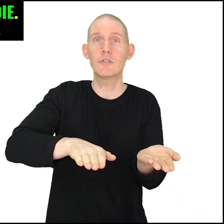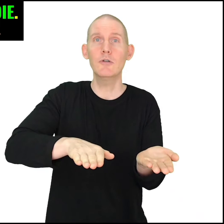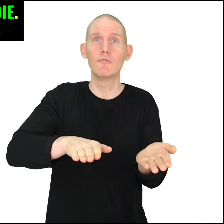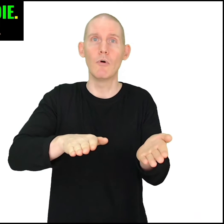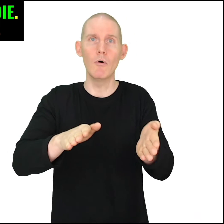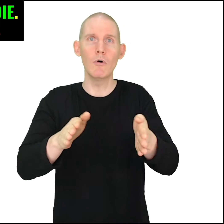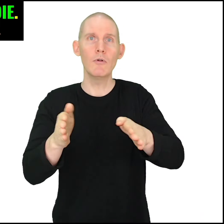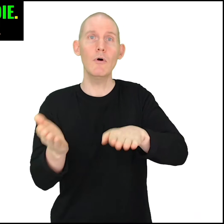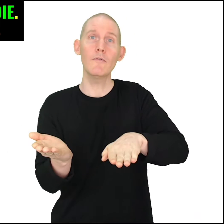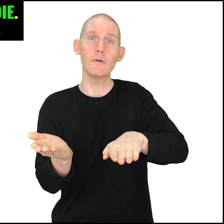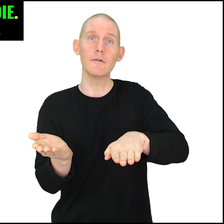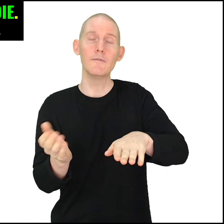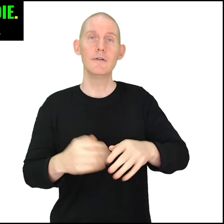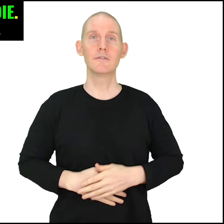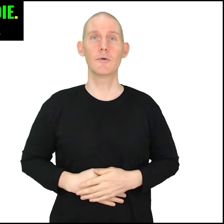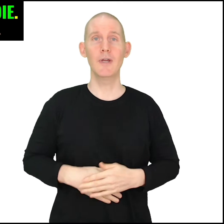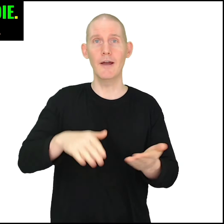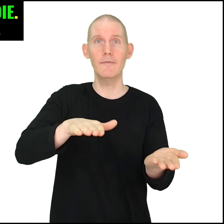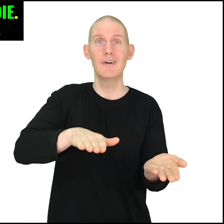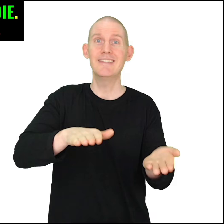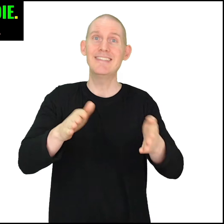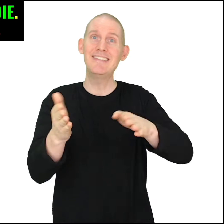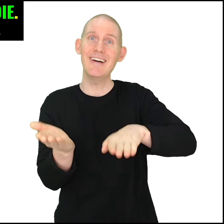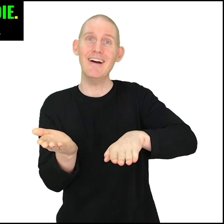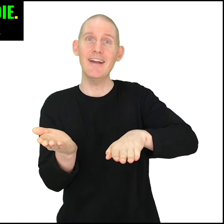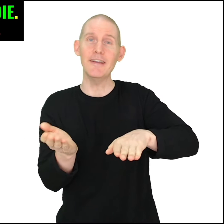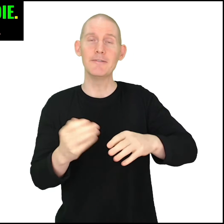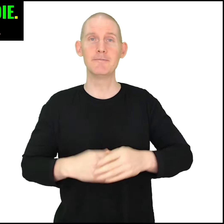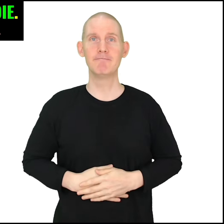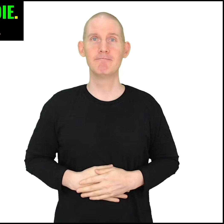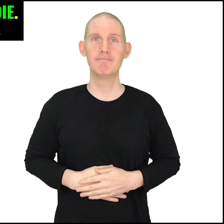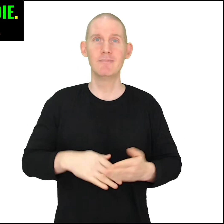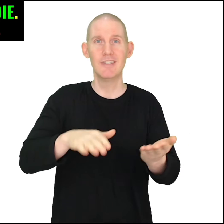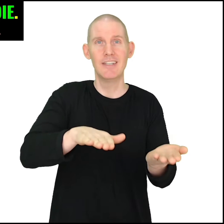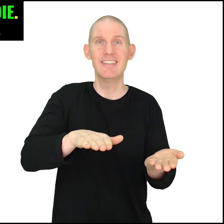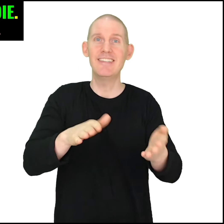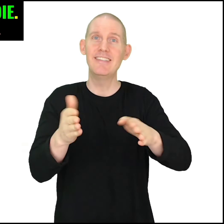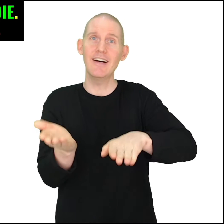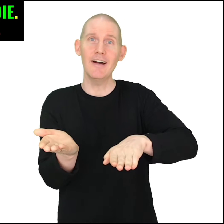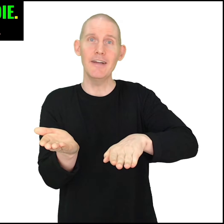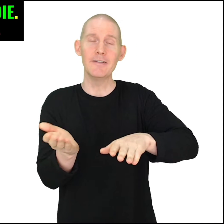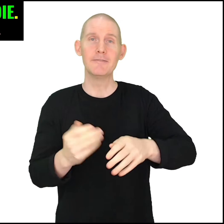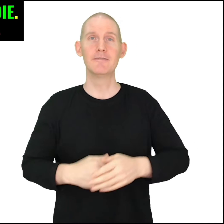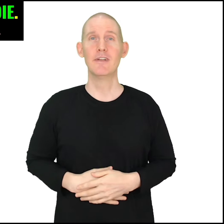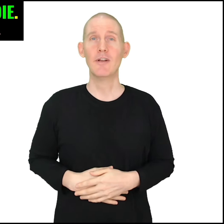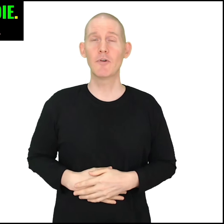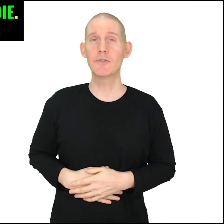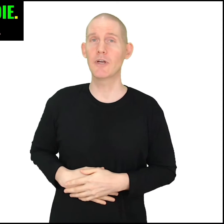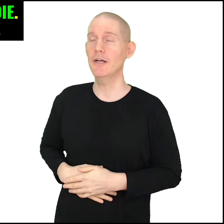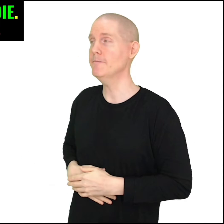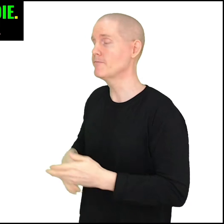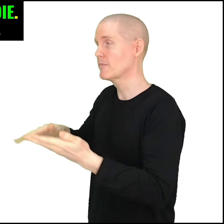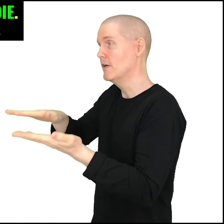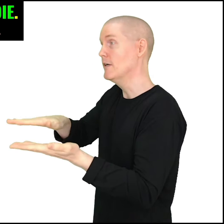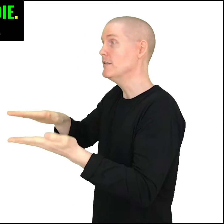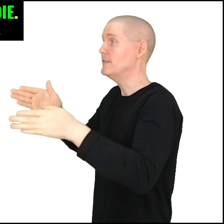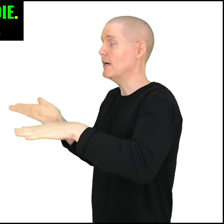to roll over. So we have die. Die. From the side,